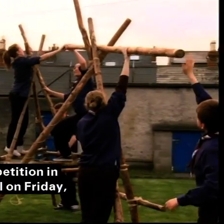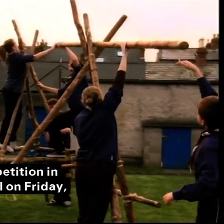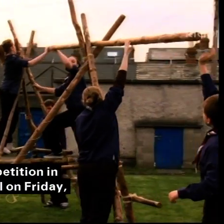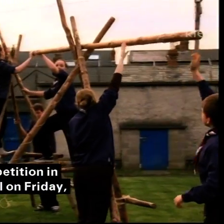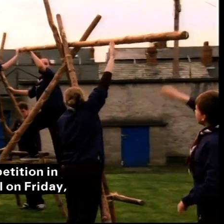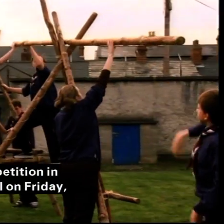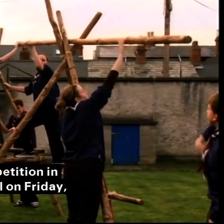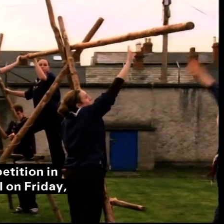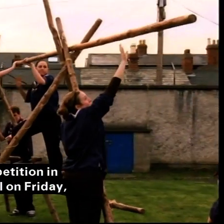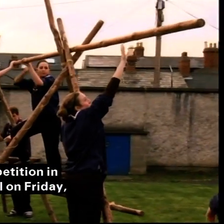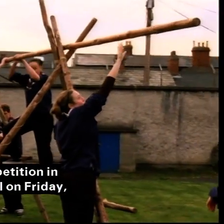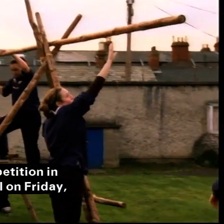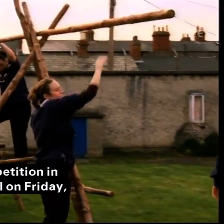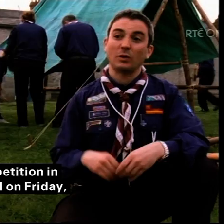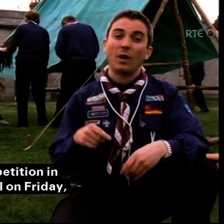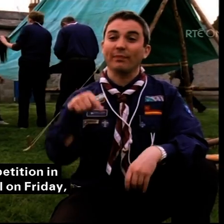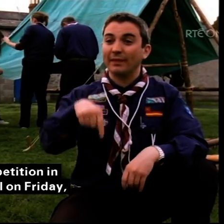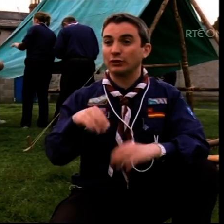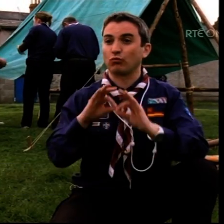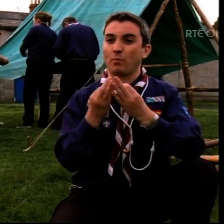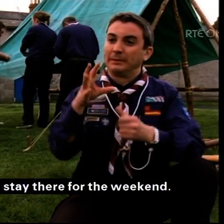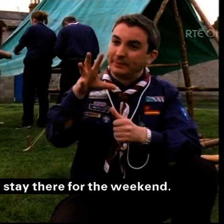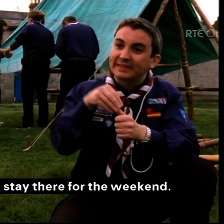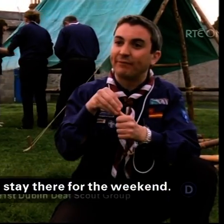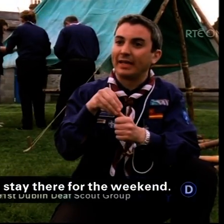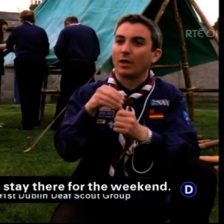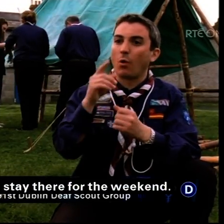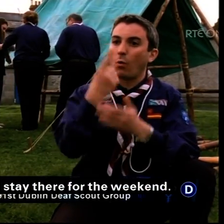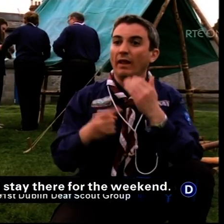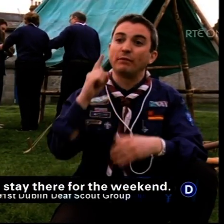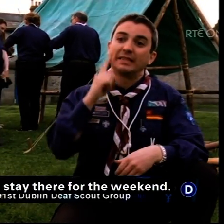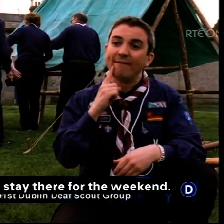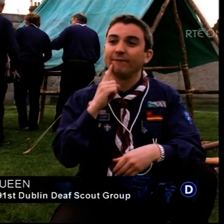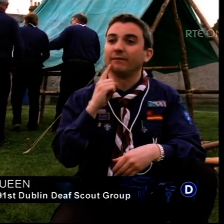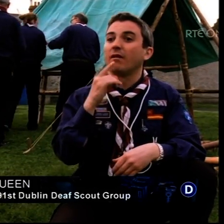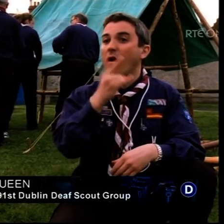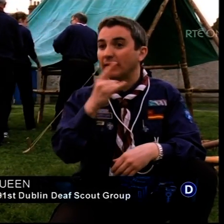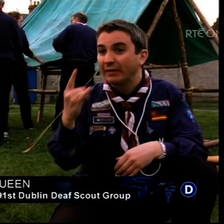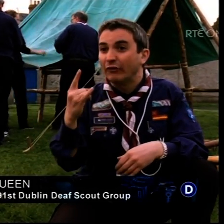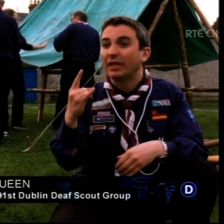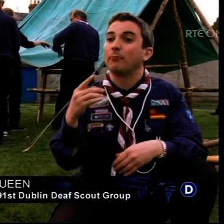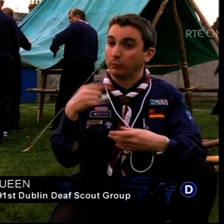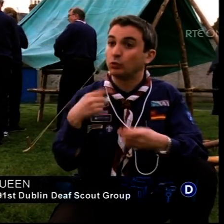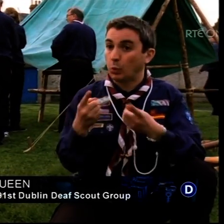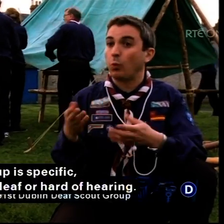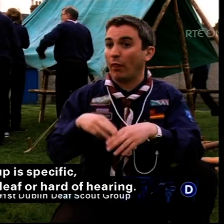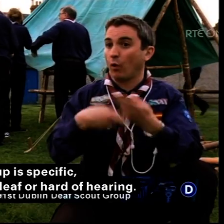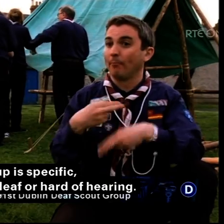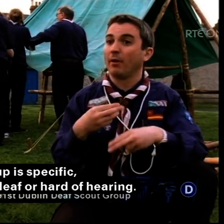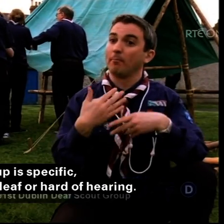and we'll stay there for the weekend. This group is specific only for deaf or hard of hearing. We